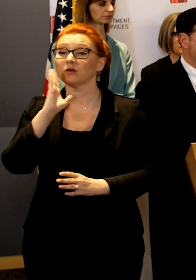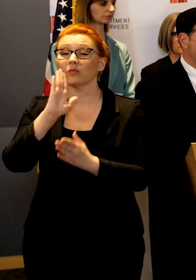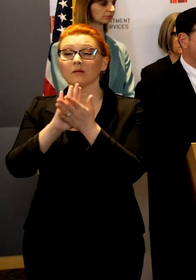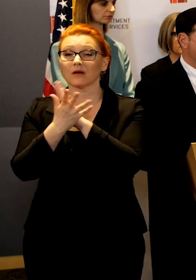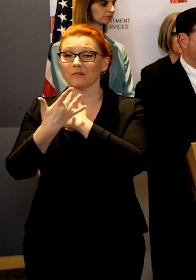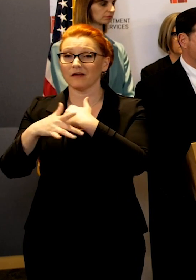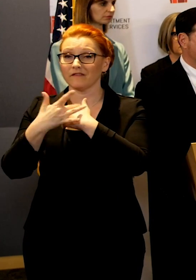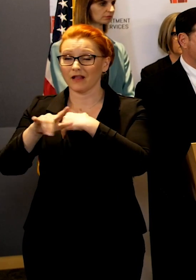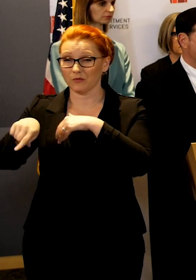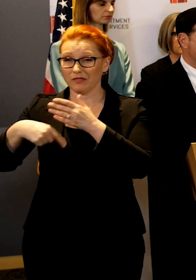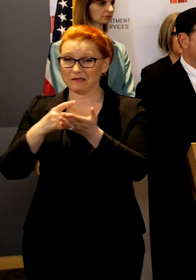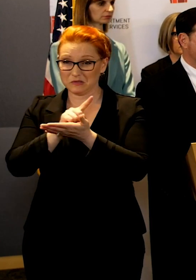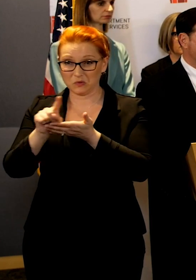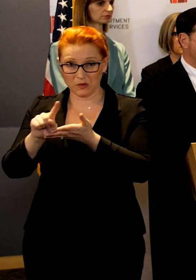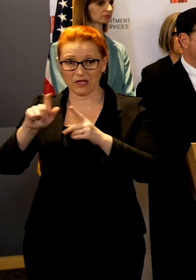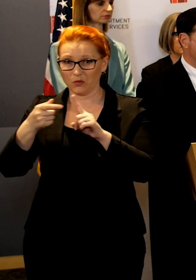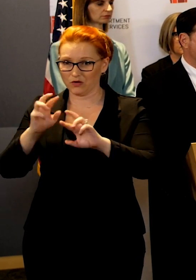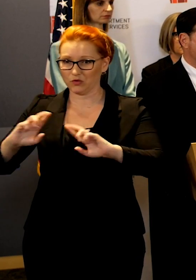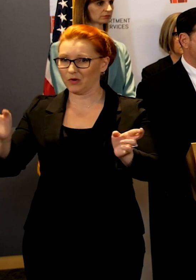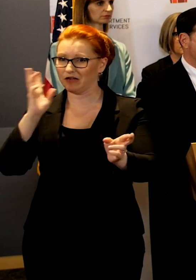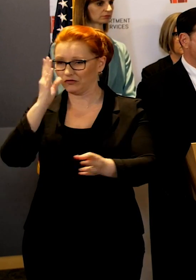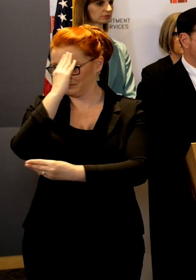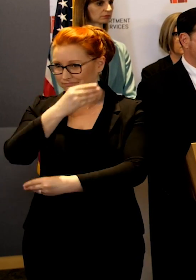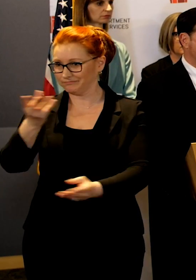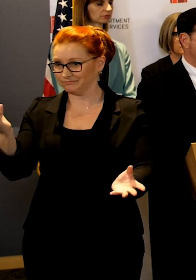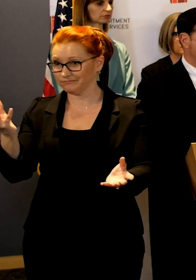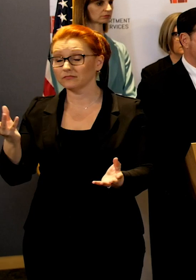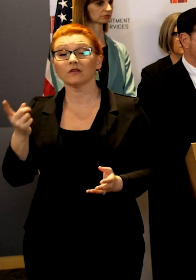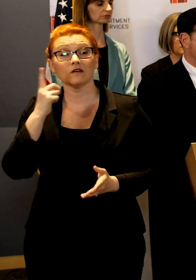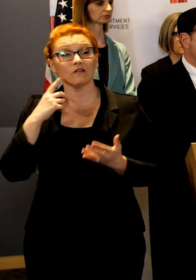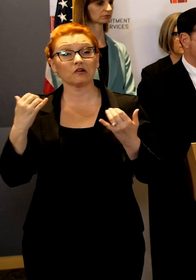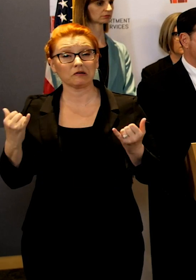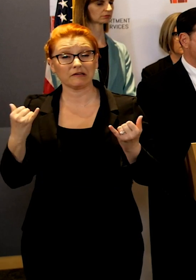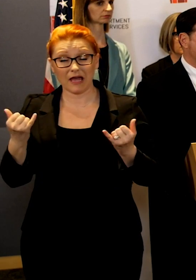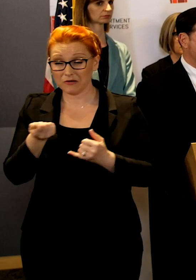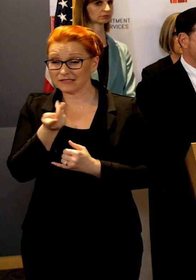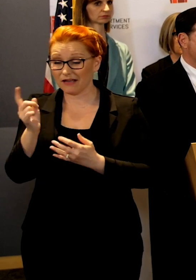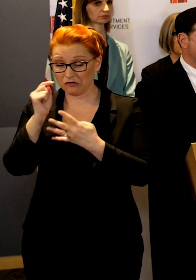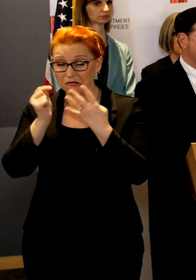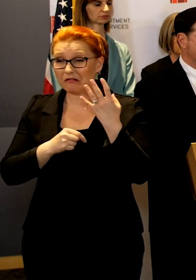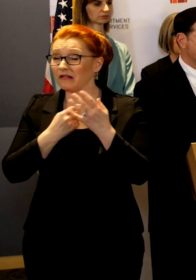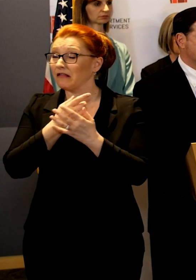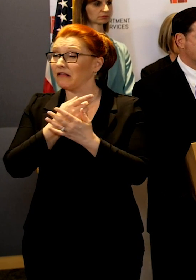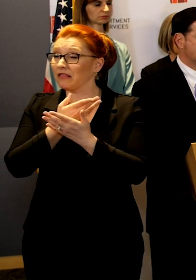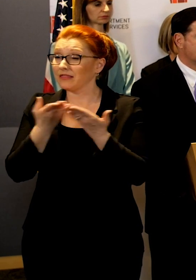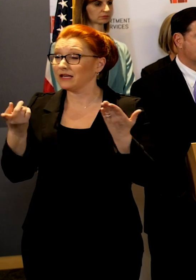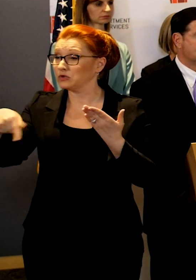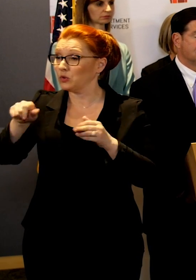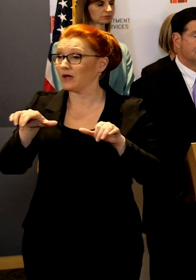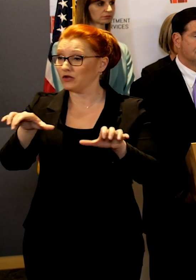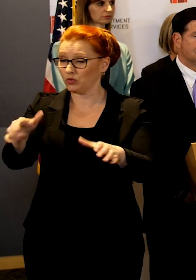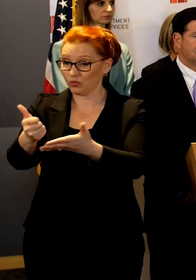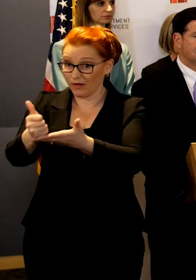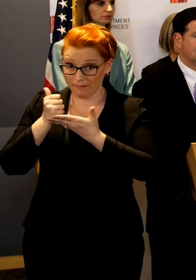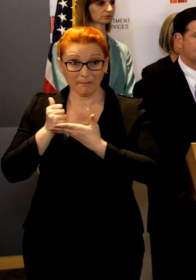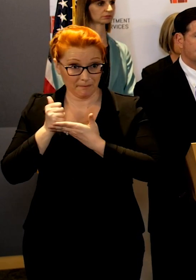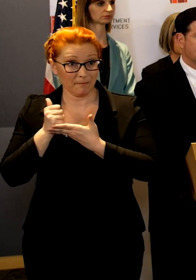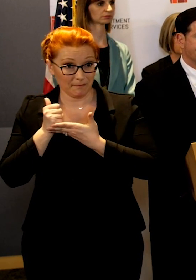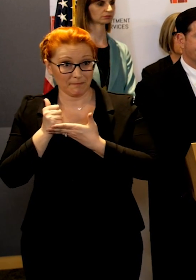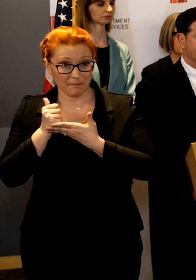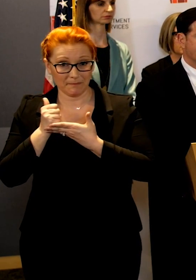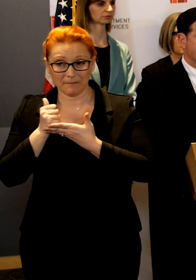this week when we're ready to do so. In the meantime, there are some things that you can do out in the community that can absolutely assist us as